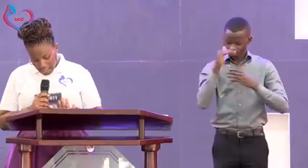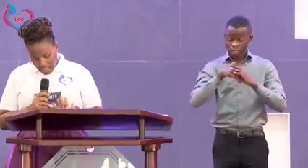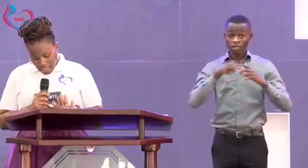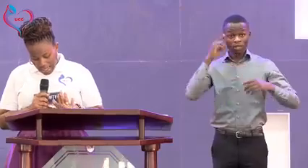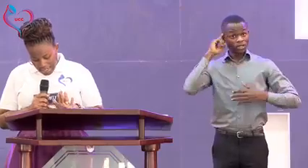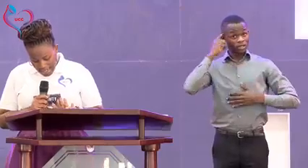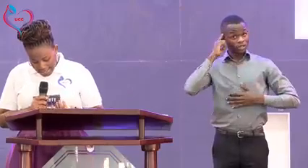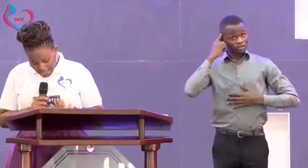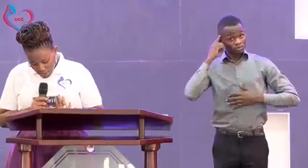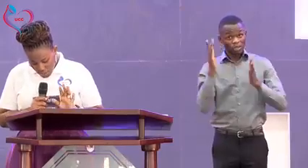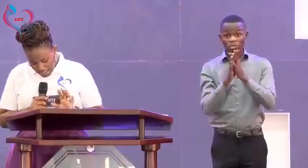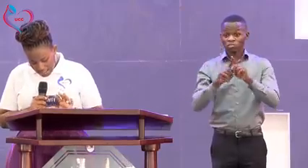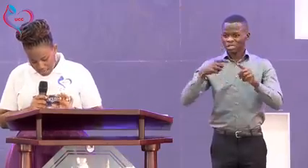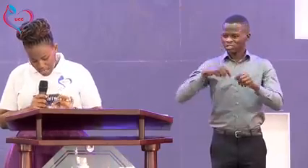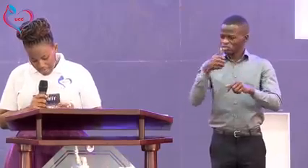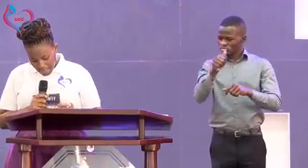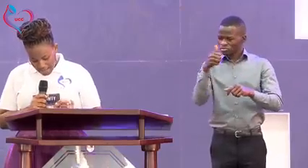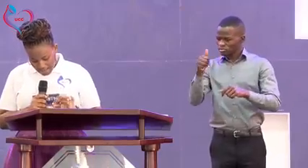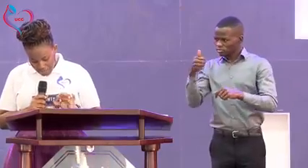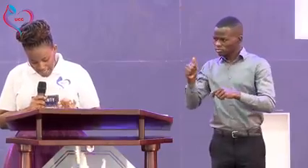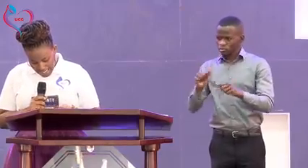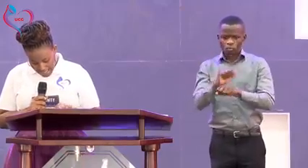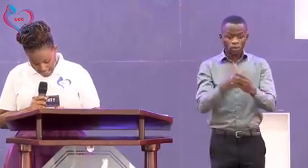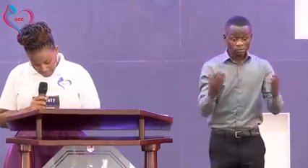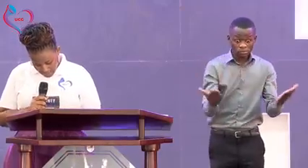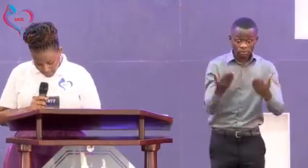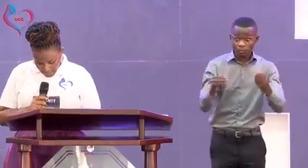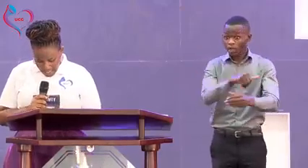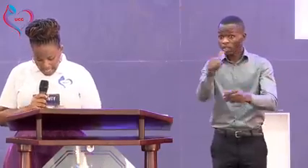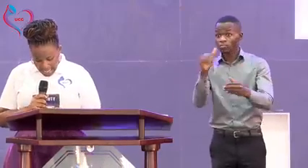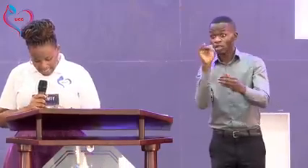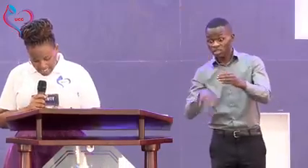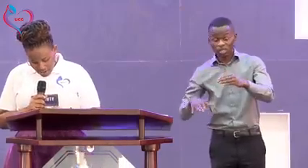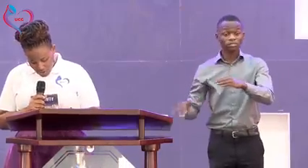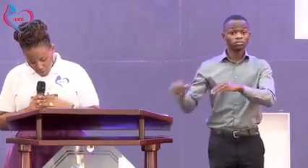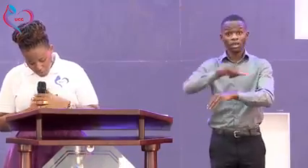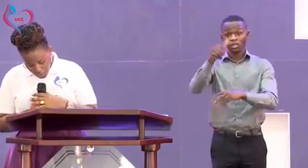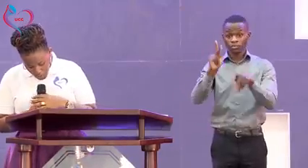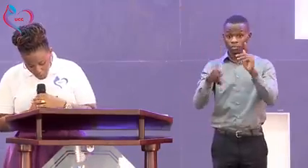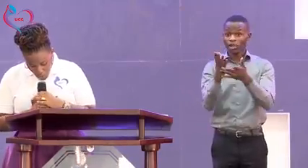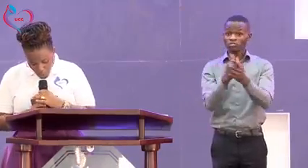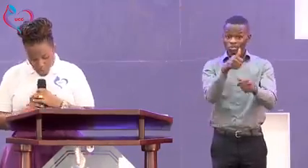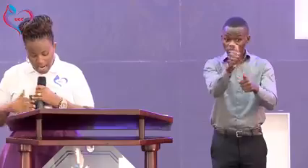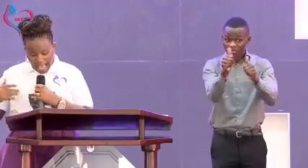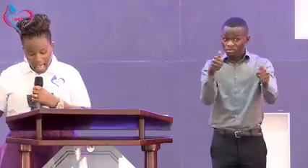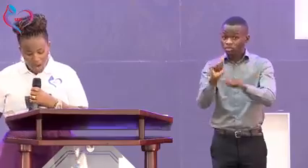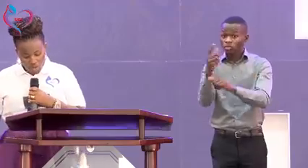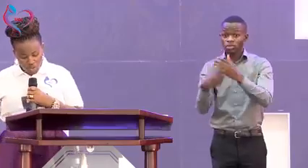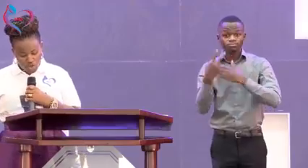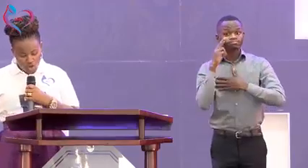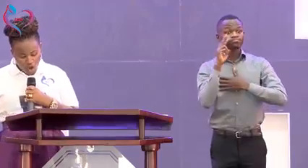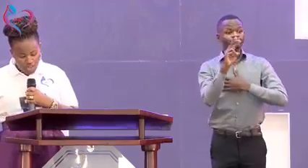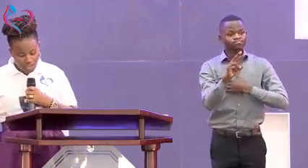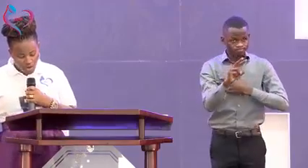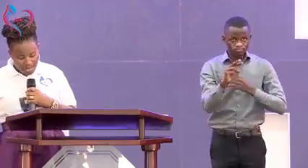mind, let each esteem others better than himself. Let each of you look